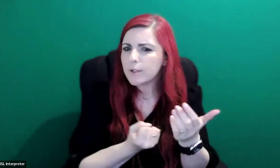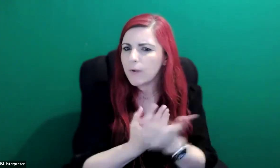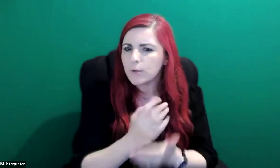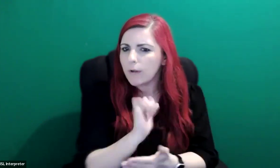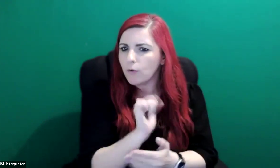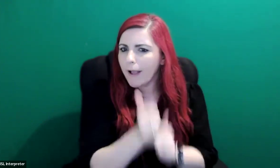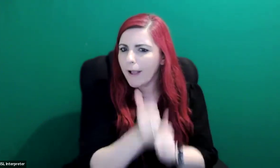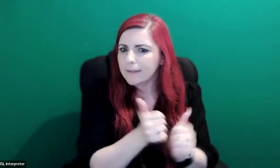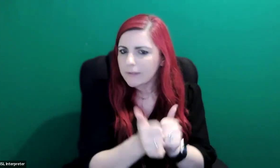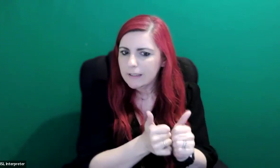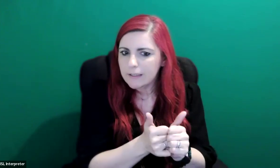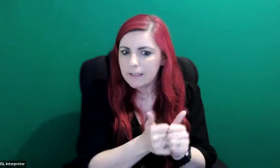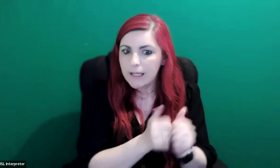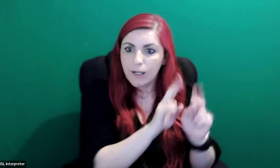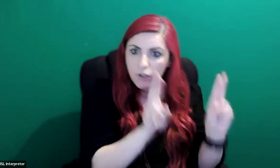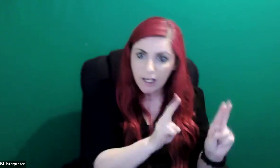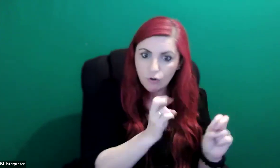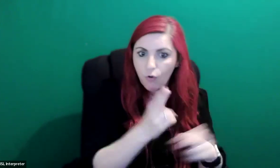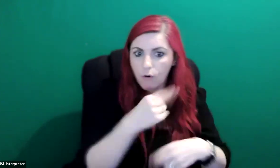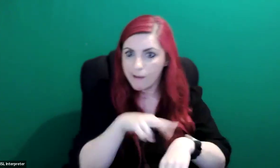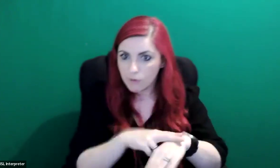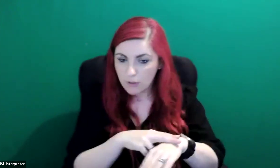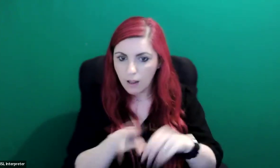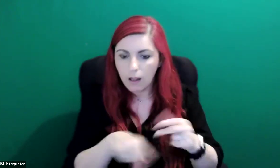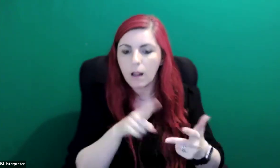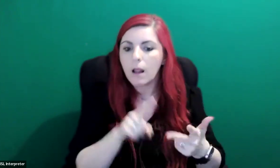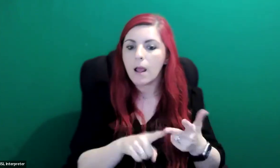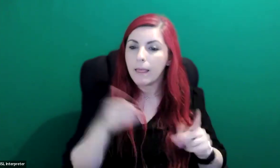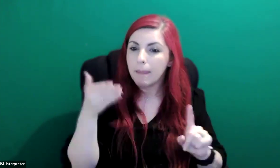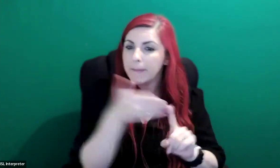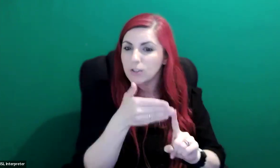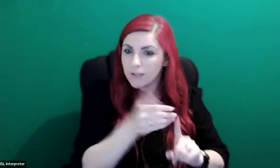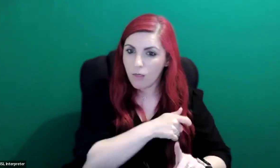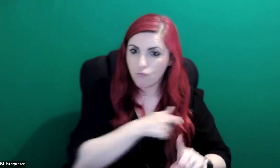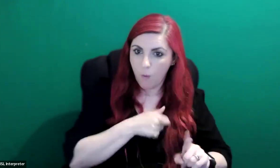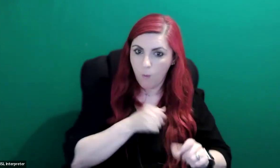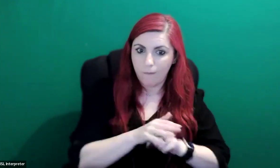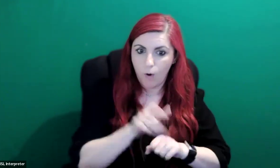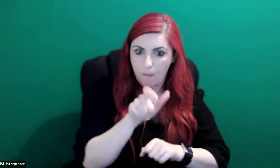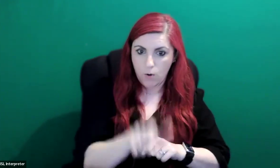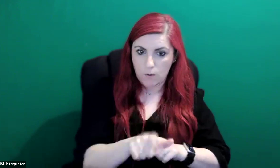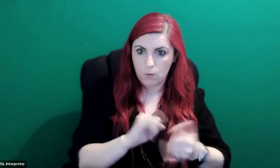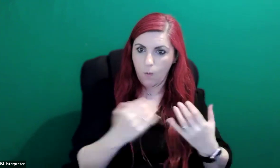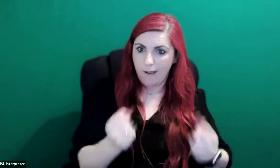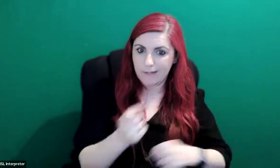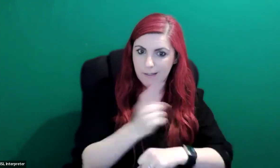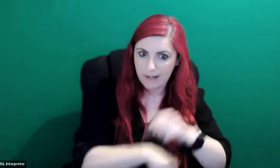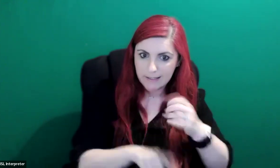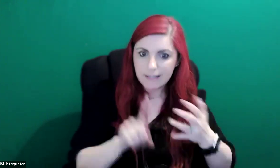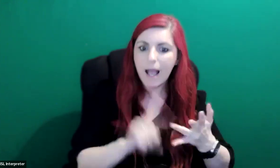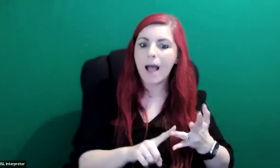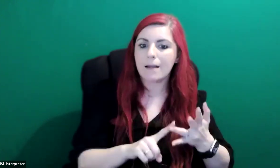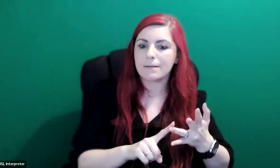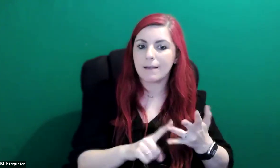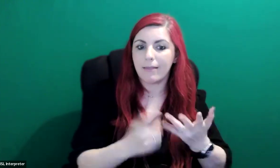national level, the mission and the role played by persons with disabilities in the organization and in the drafting of